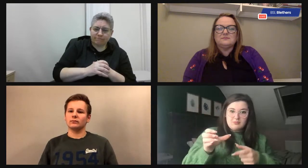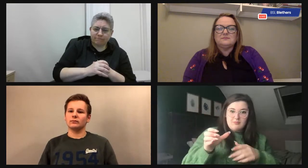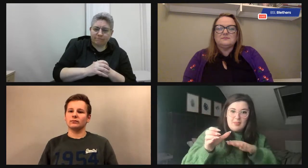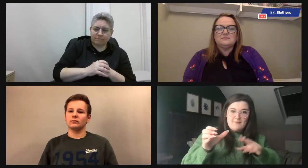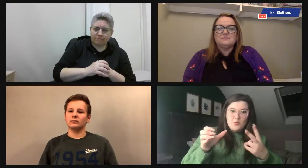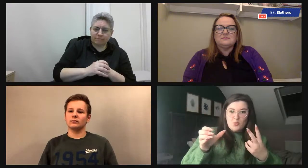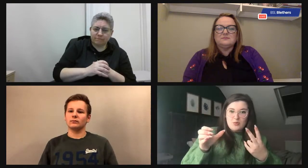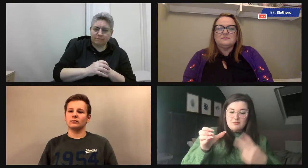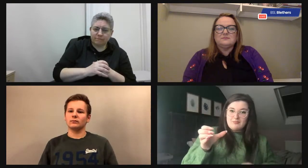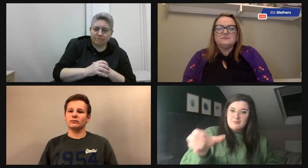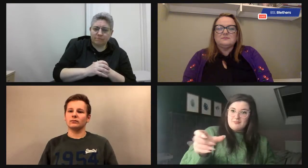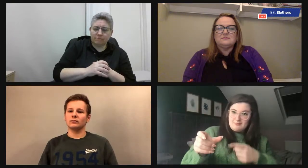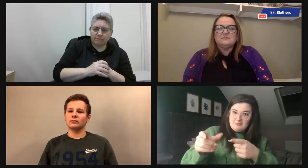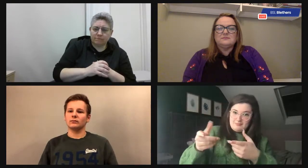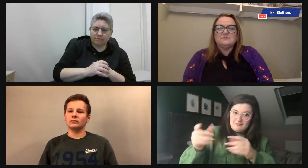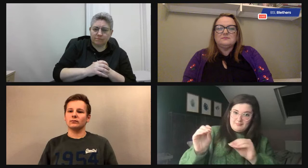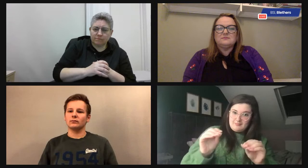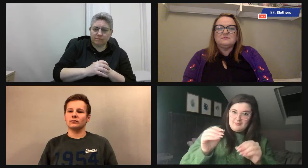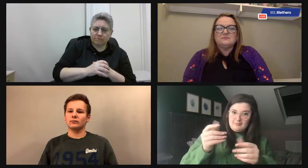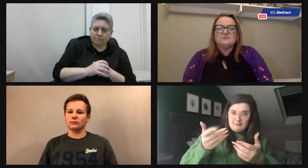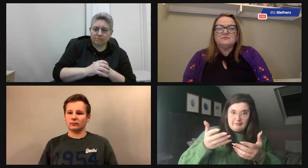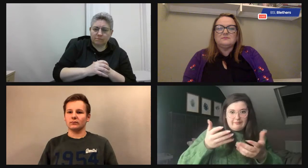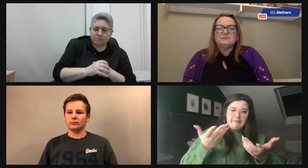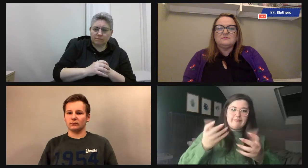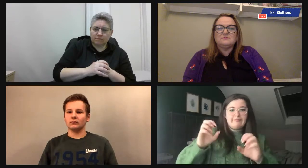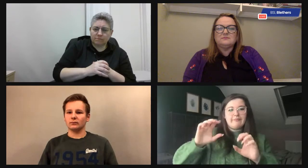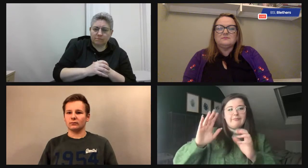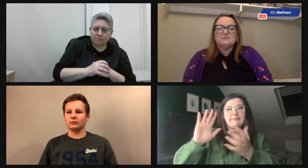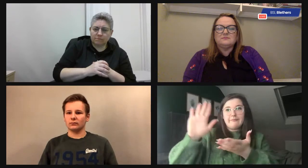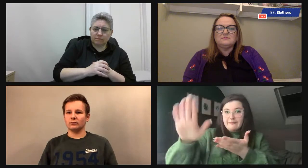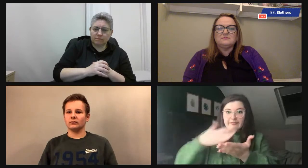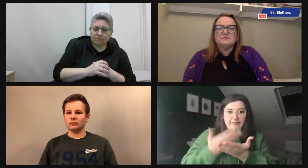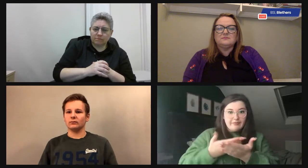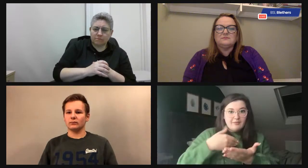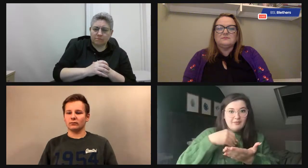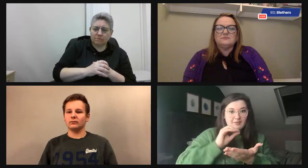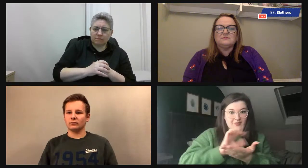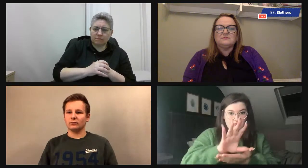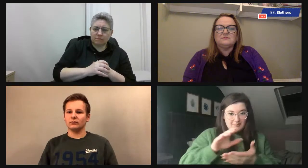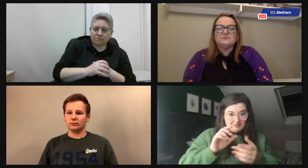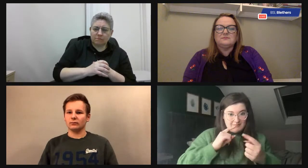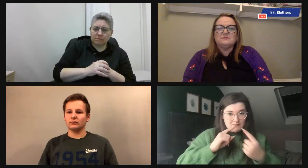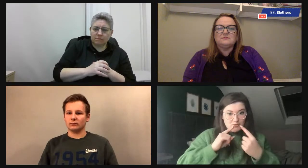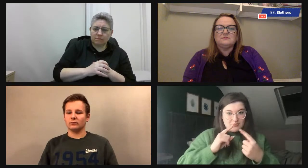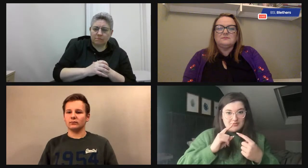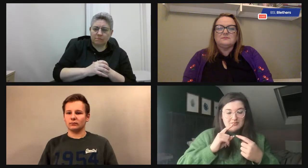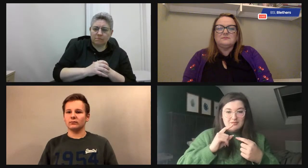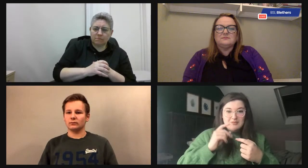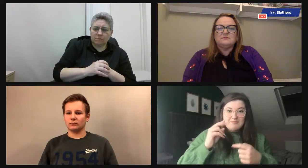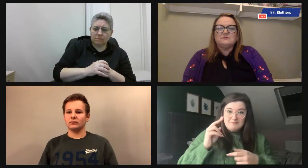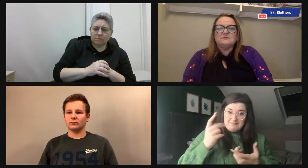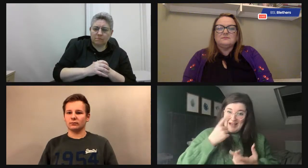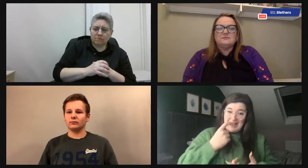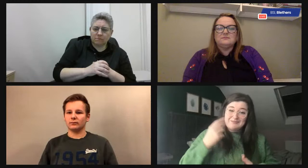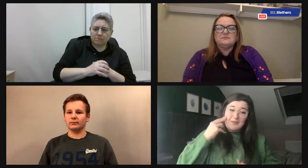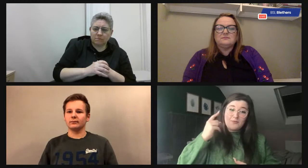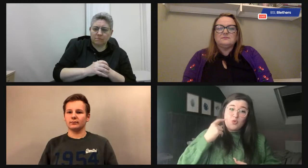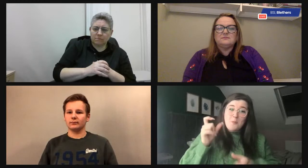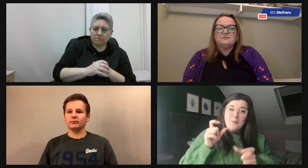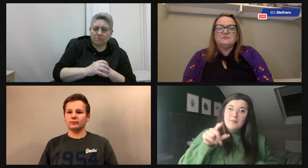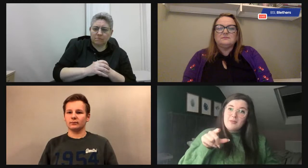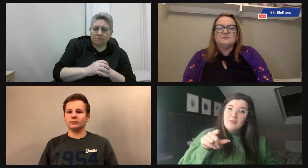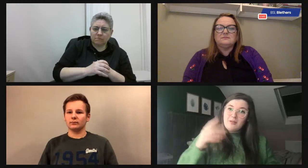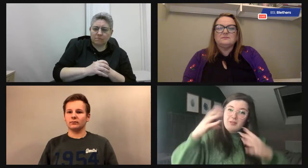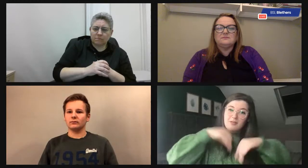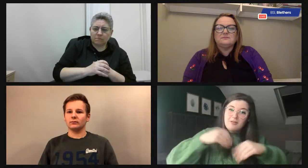the vocabulary is very, very complex. So if you've got someone that's coming in with level 2 in BSL and